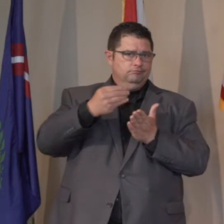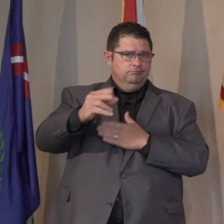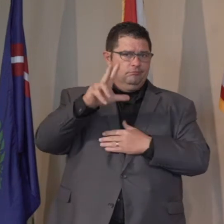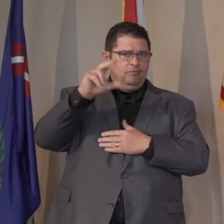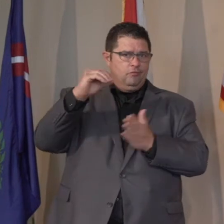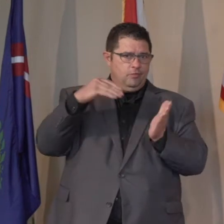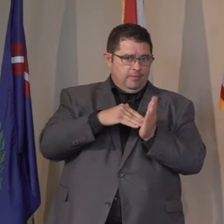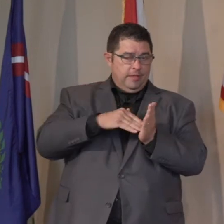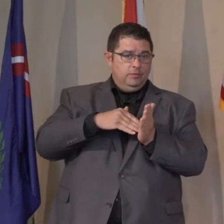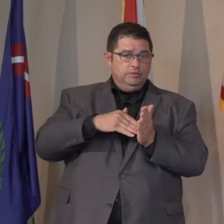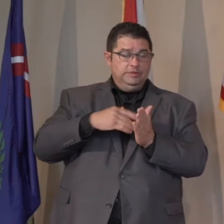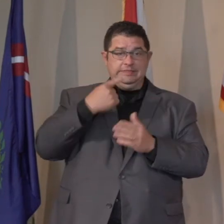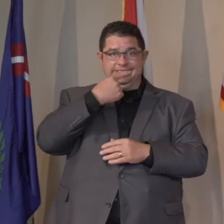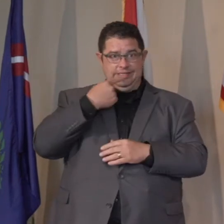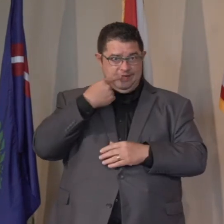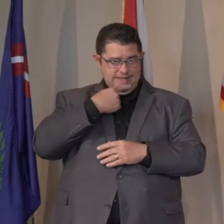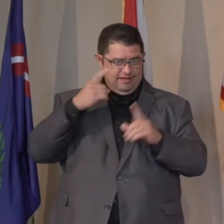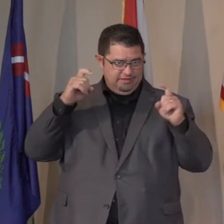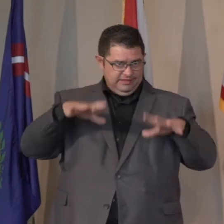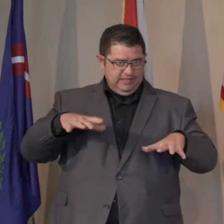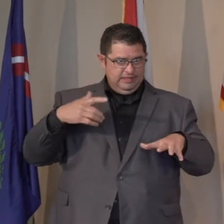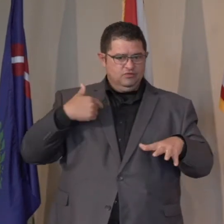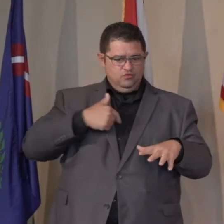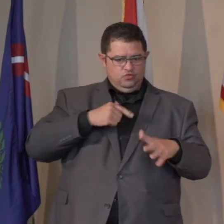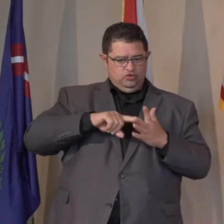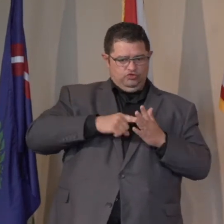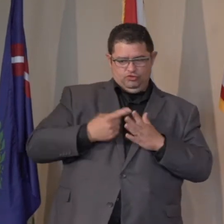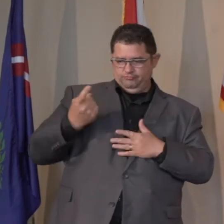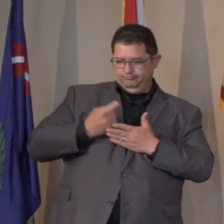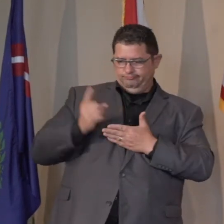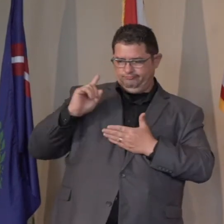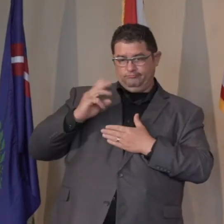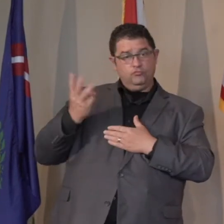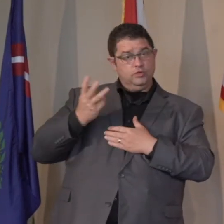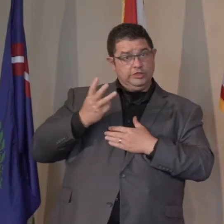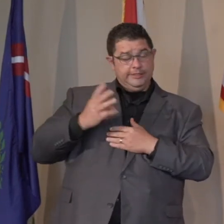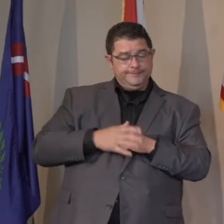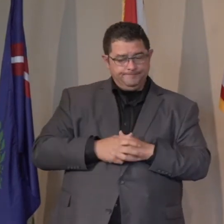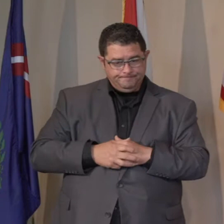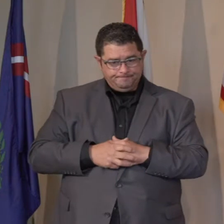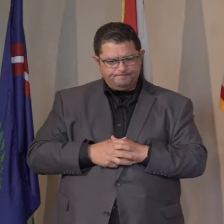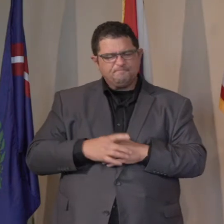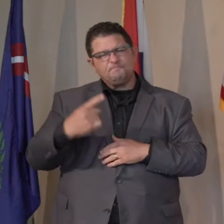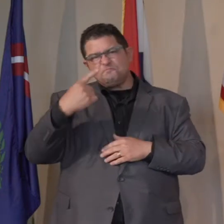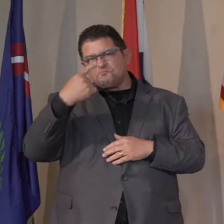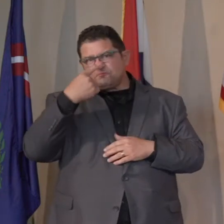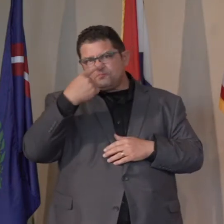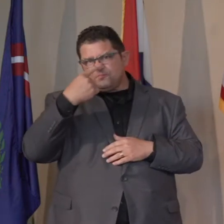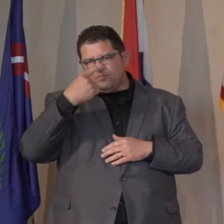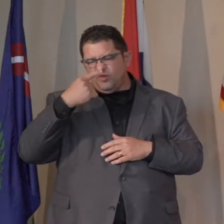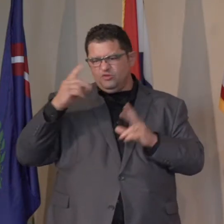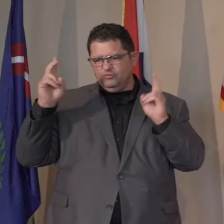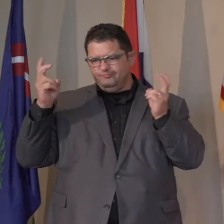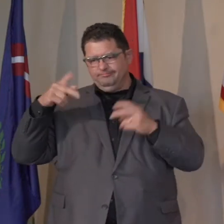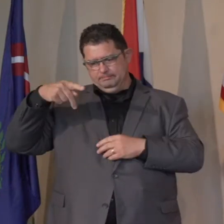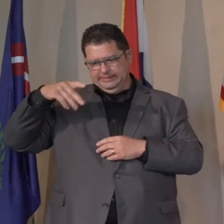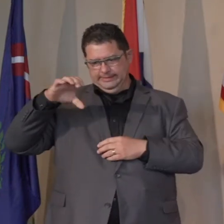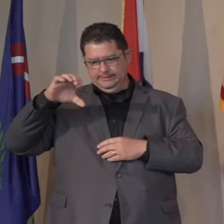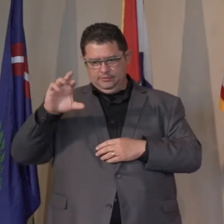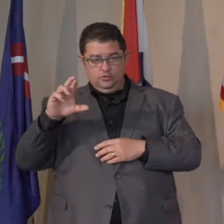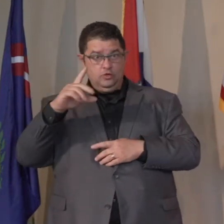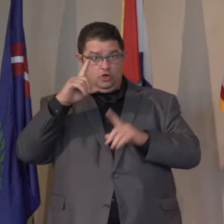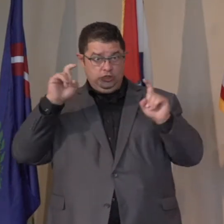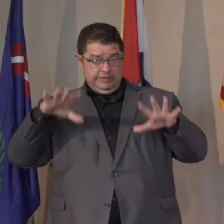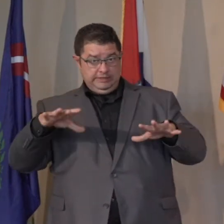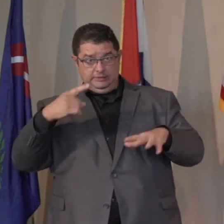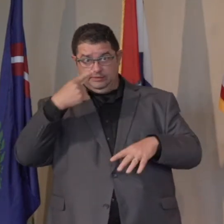tests Wednesday in our public health facilities. The nasal swab, or the PCR test, continues to be the